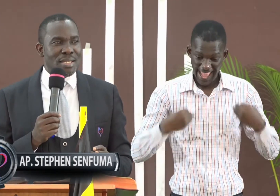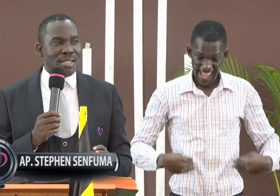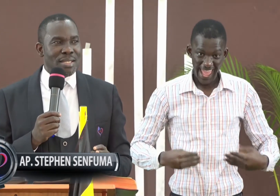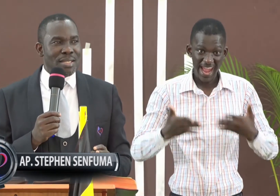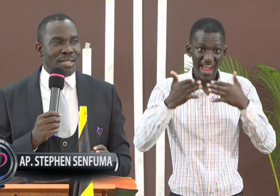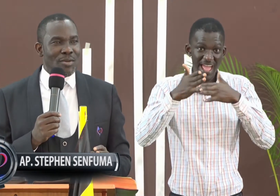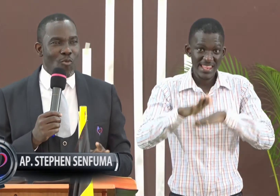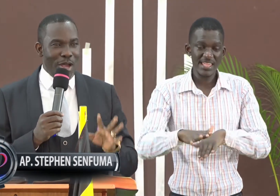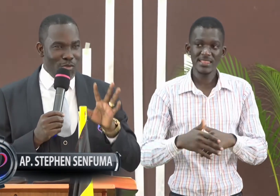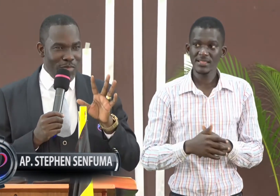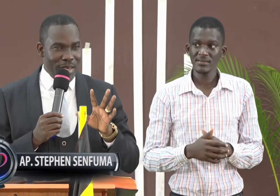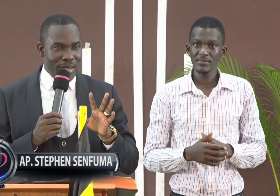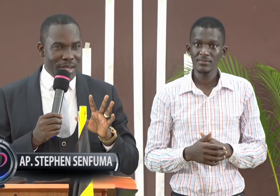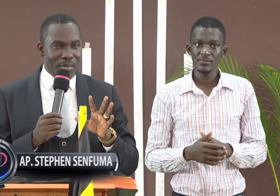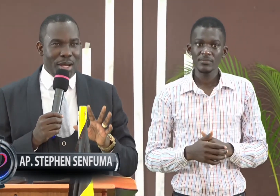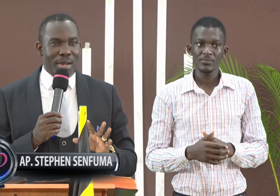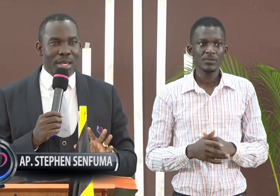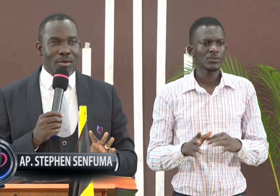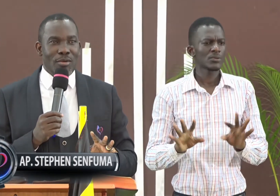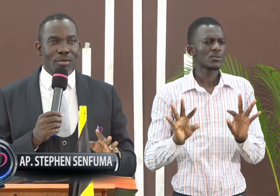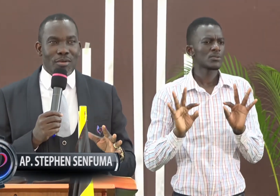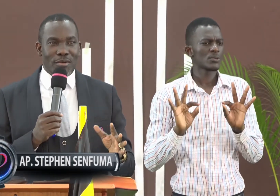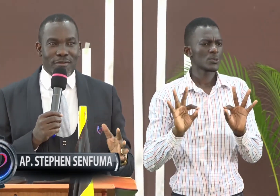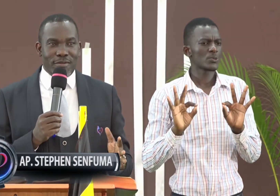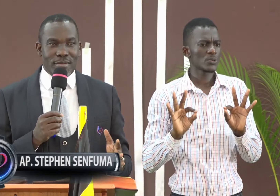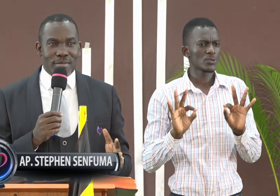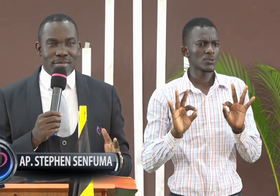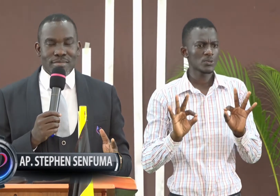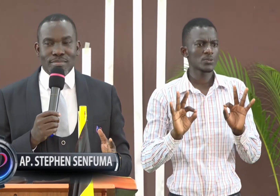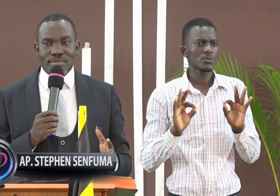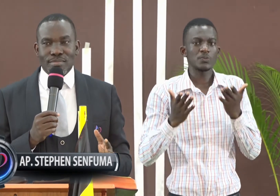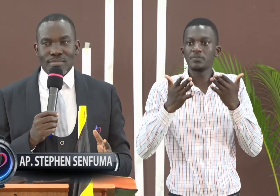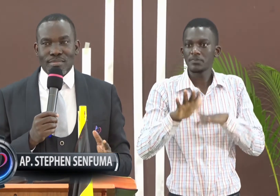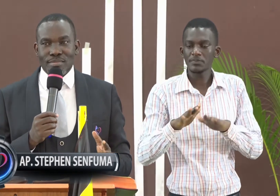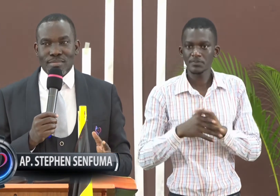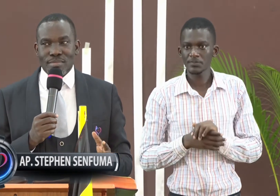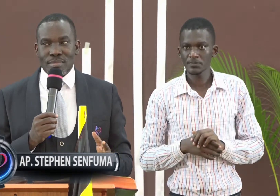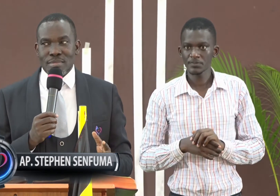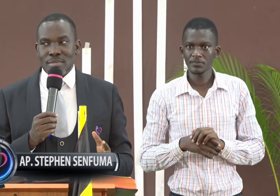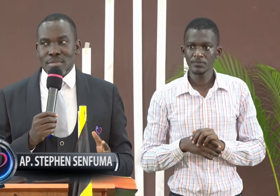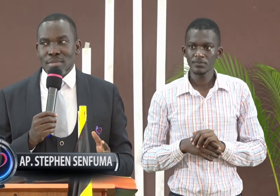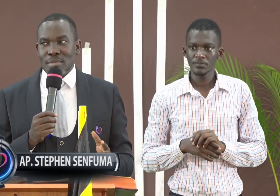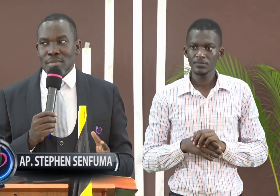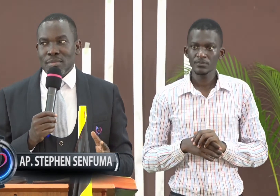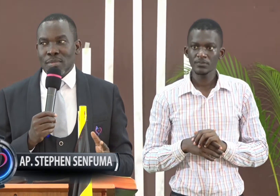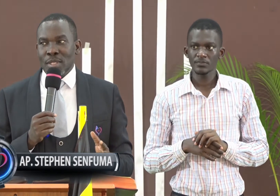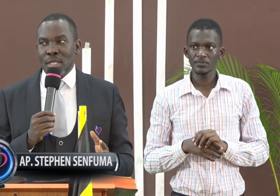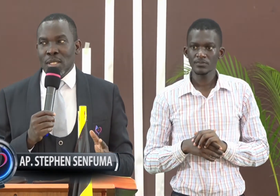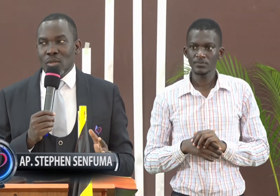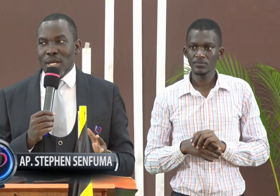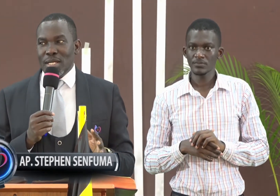kill. Wanyumye nga mukamalayo okufa obufi. So smart to